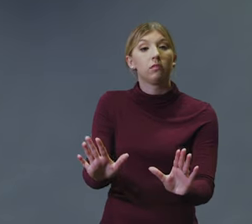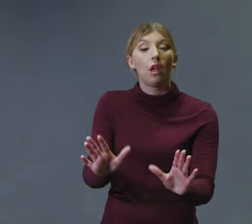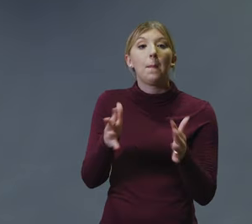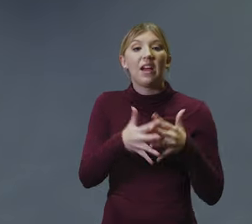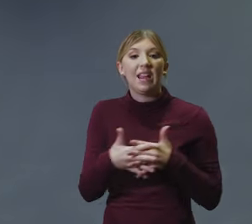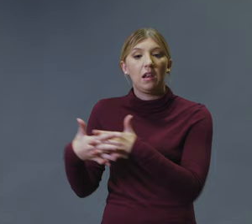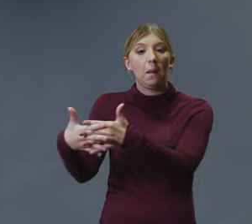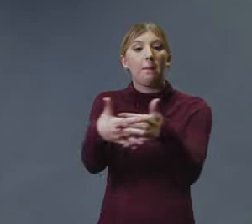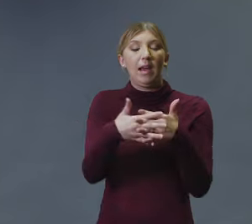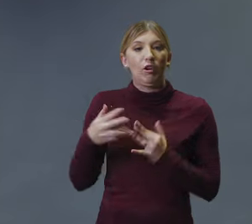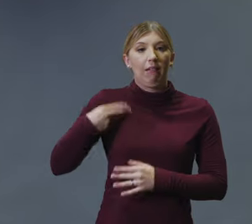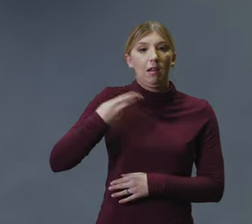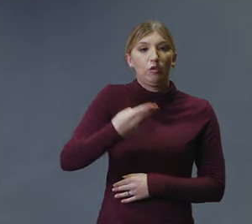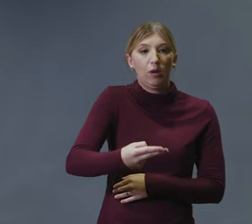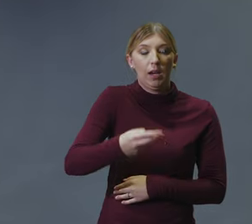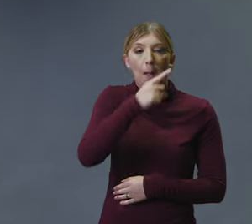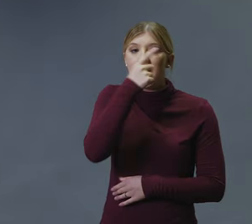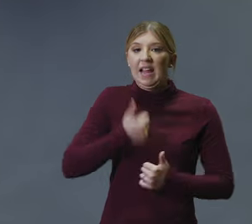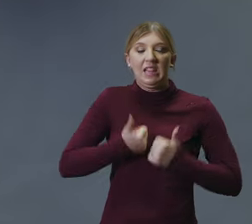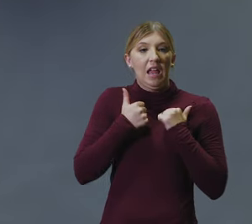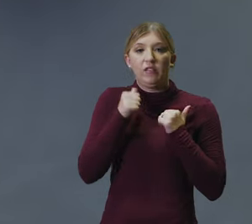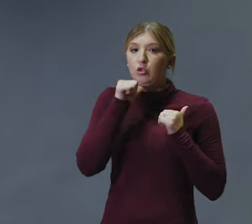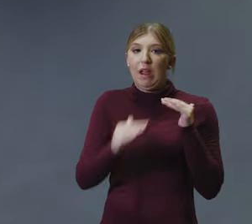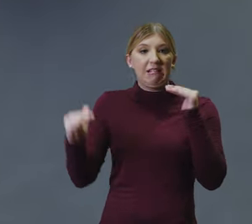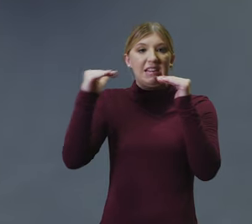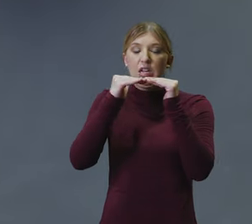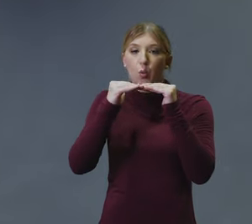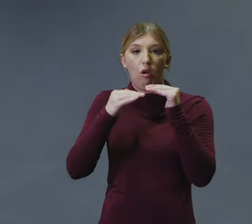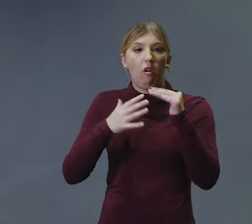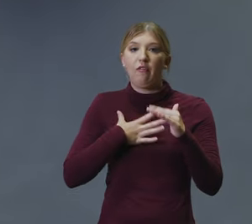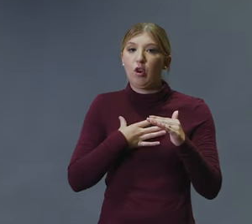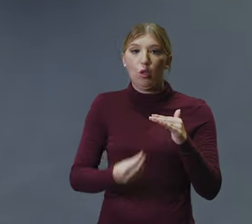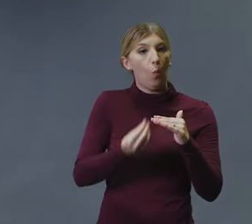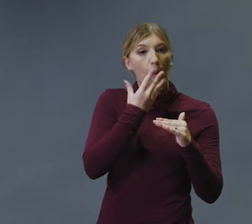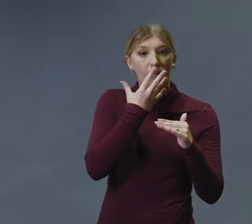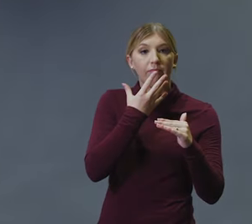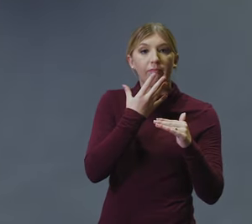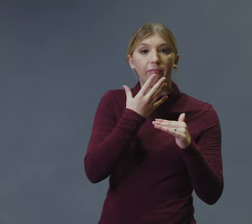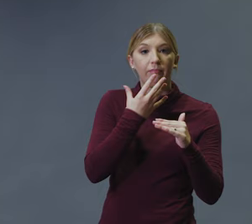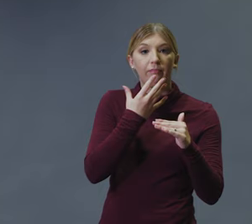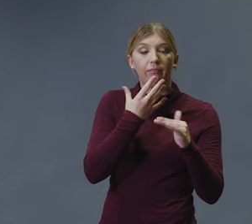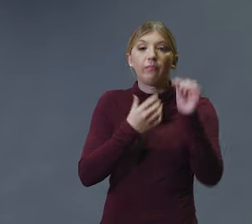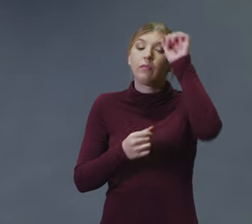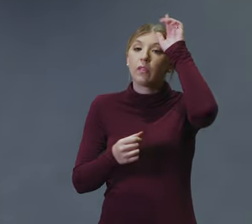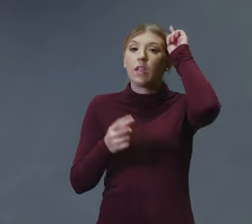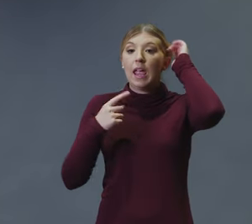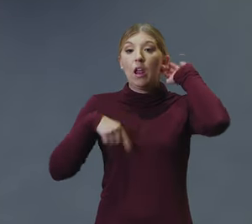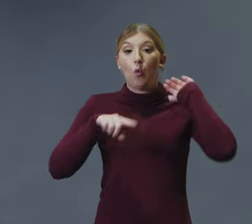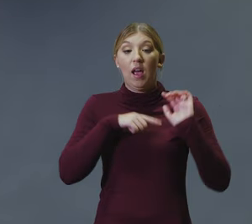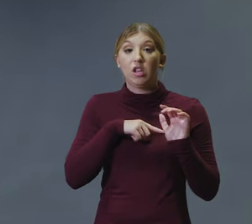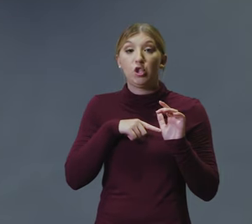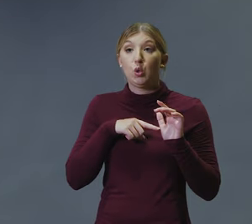American context, it would appear that Black lives do not equal to the level of our counterparts. And for those of us who walk